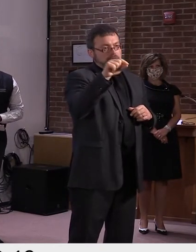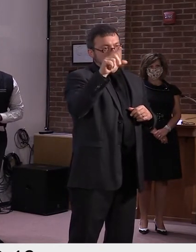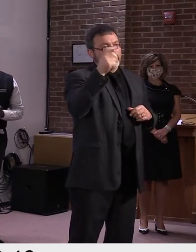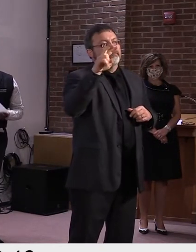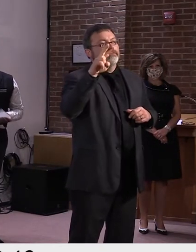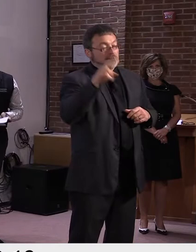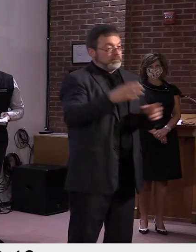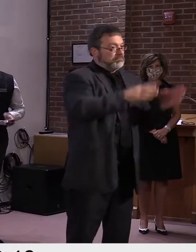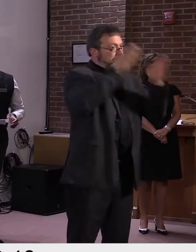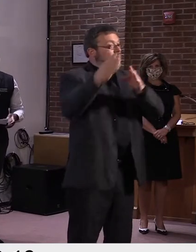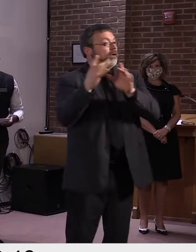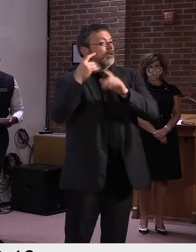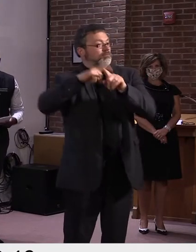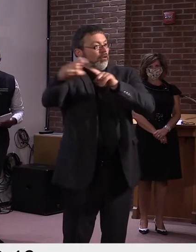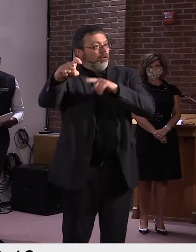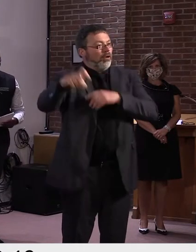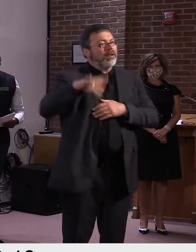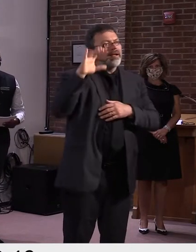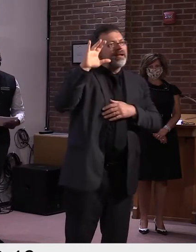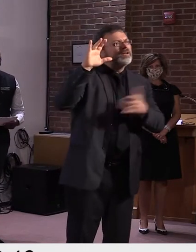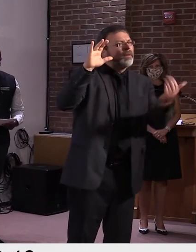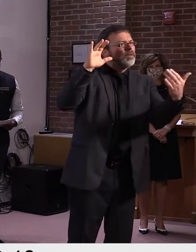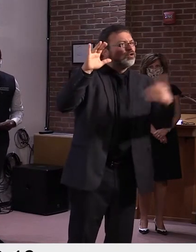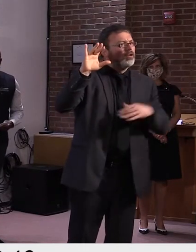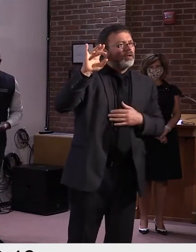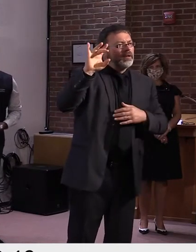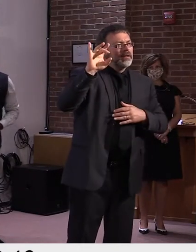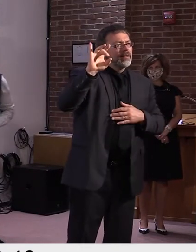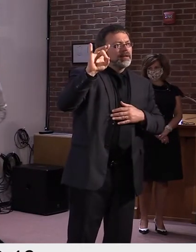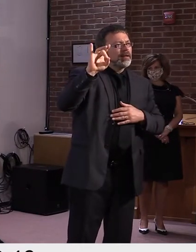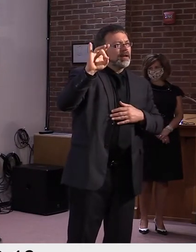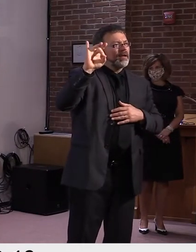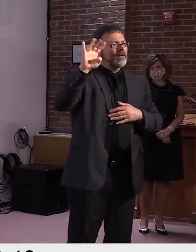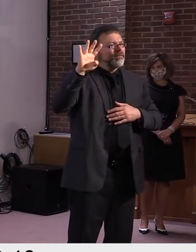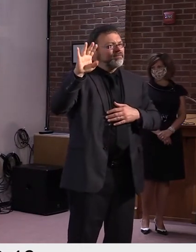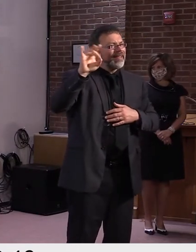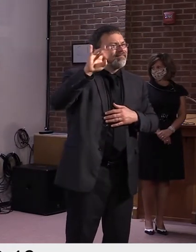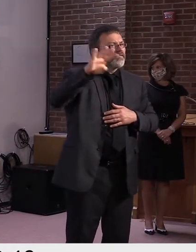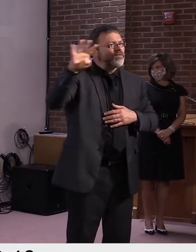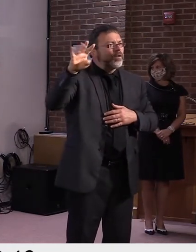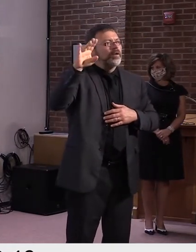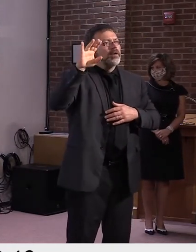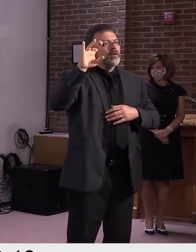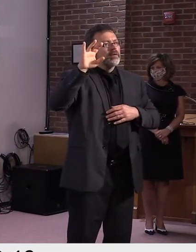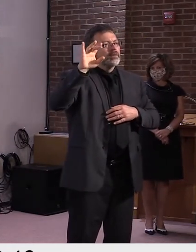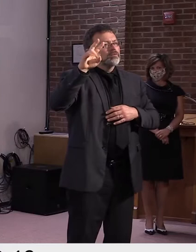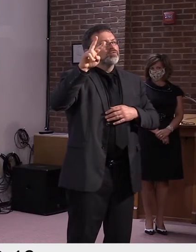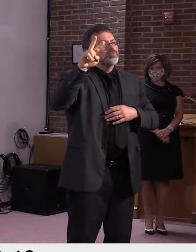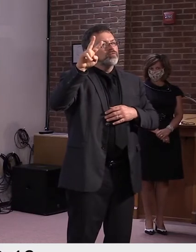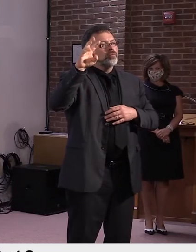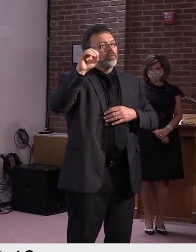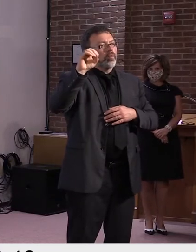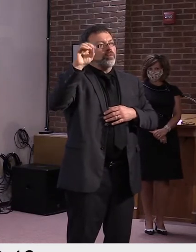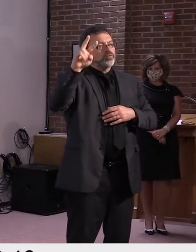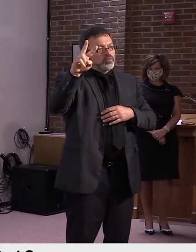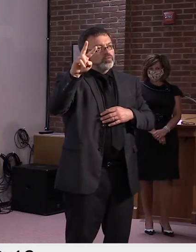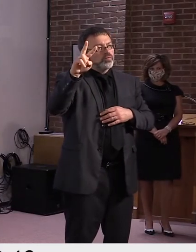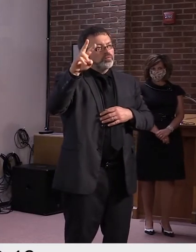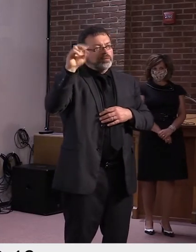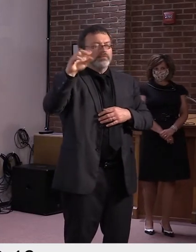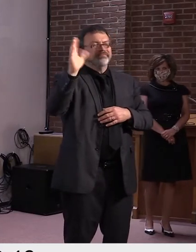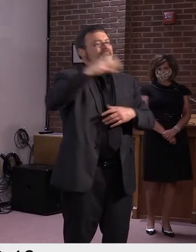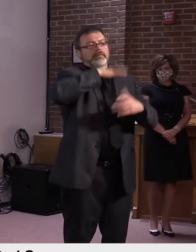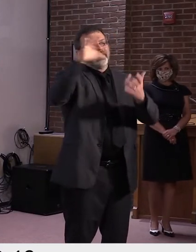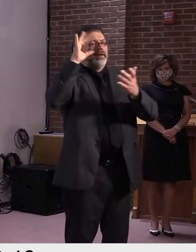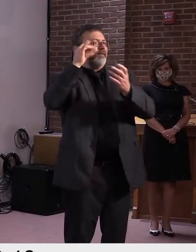844-330-2020. It's really pretty simple, and Jason will share more in a few minutes. I also want to mention,